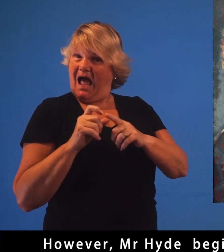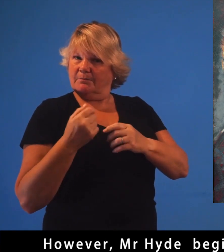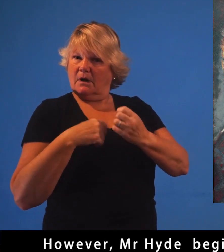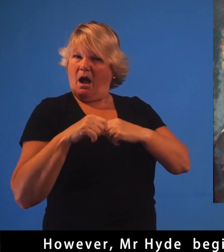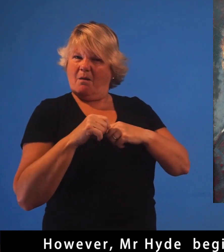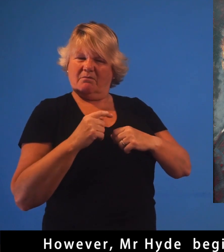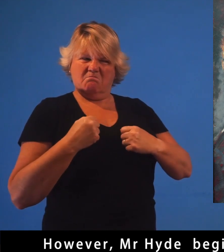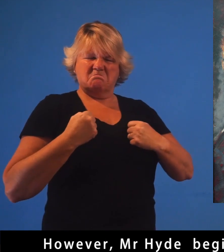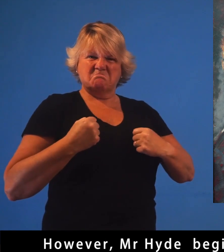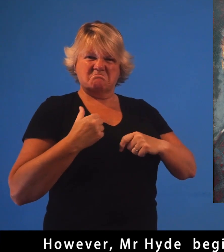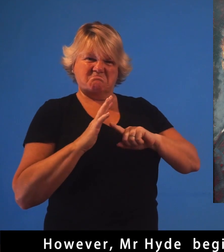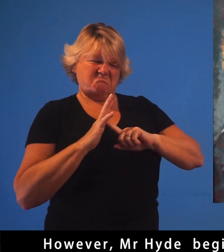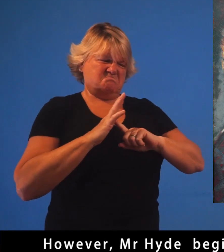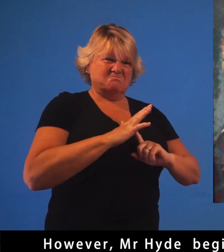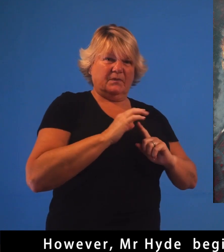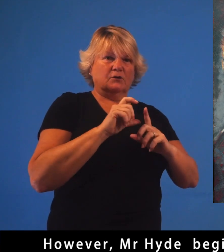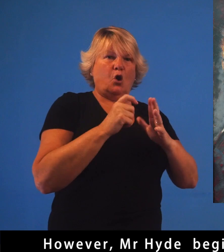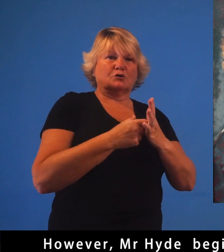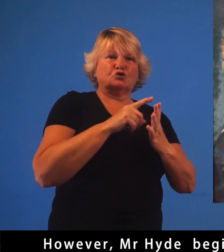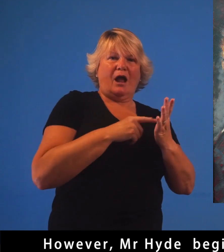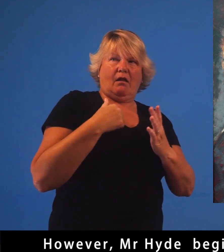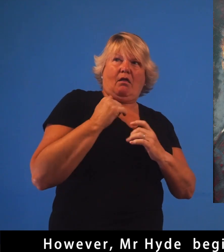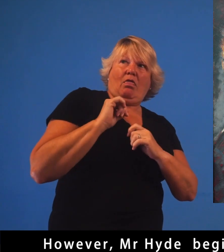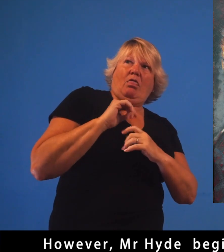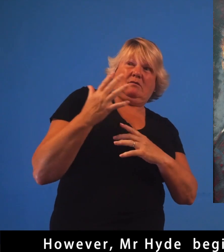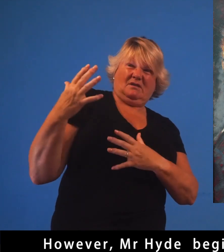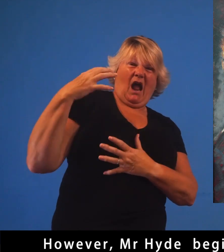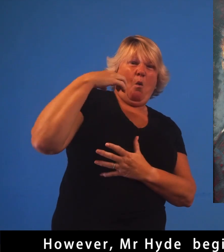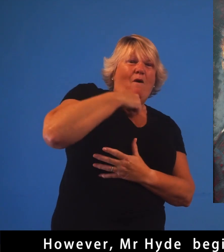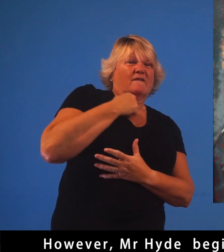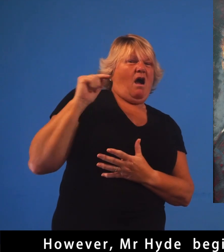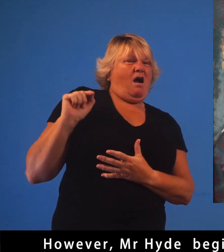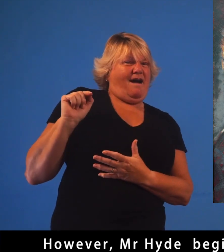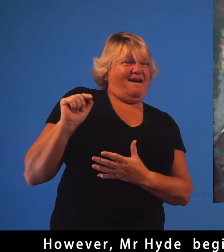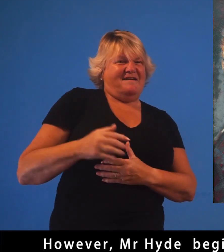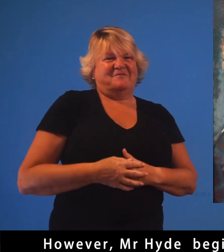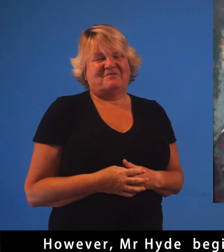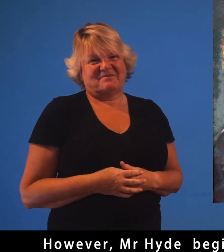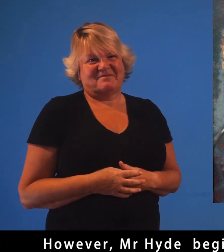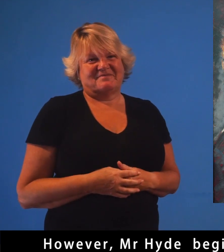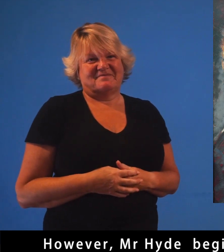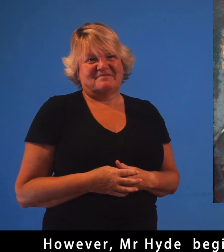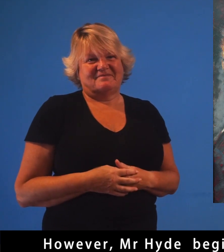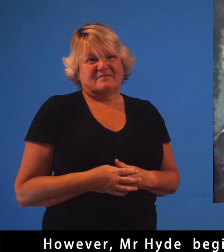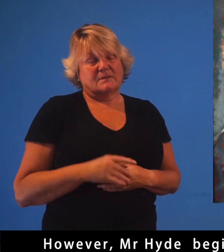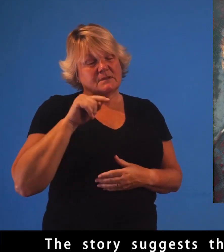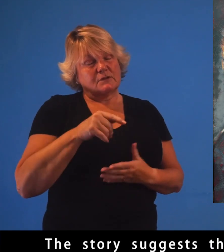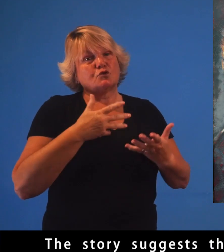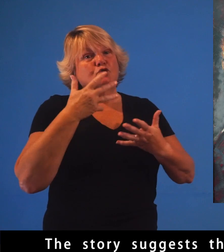However, Mr. Hyde begins to become increasingly dominant, eventually taking over Dr.